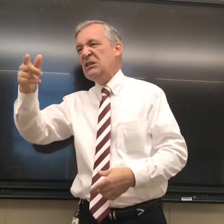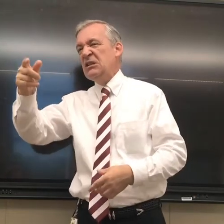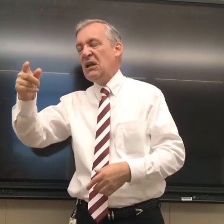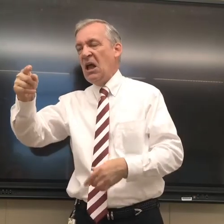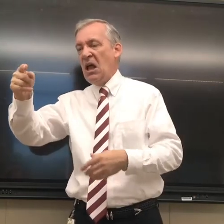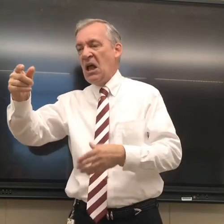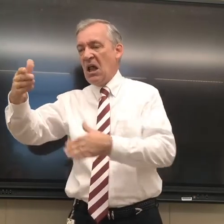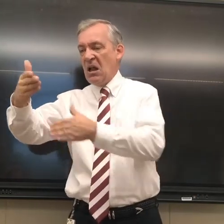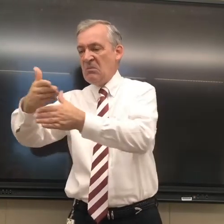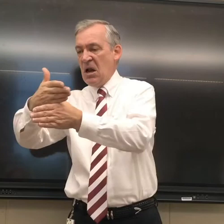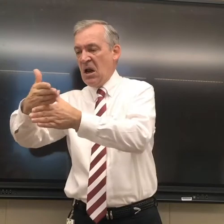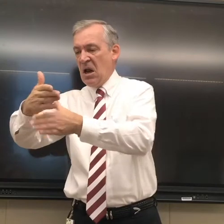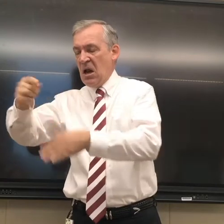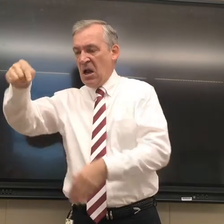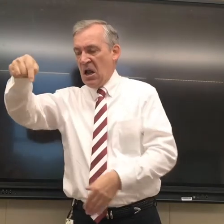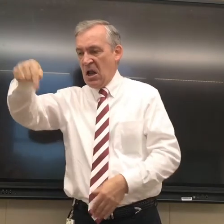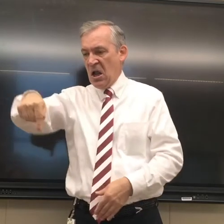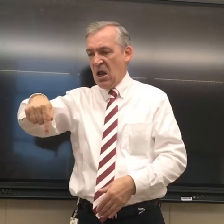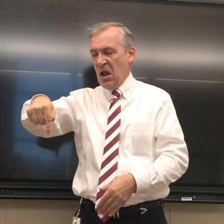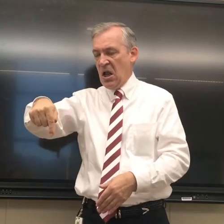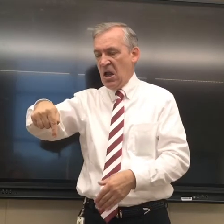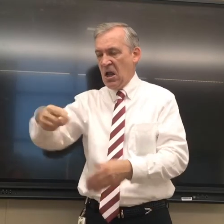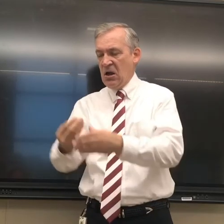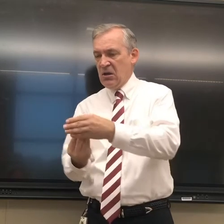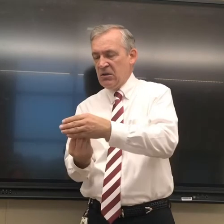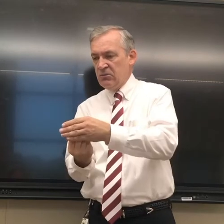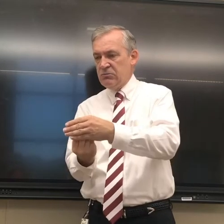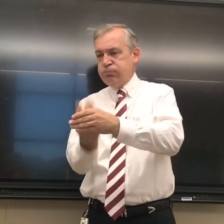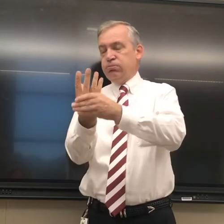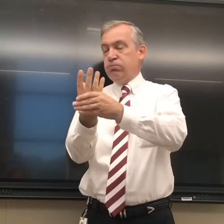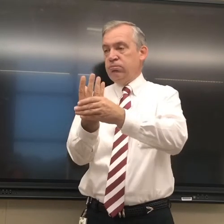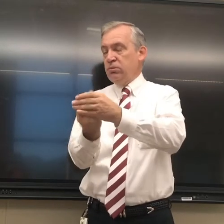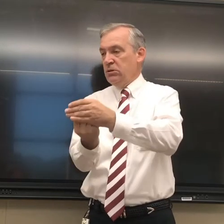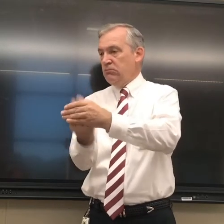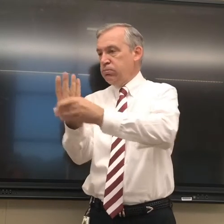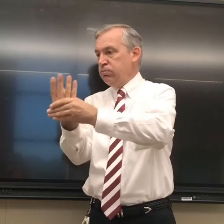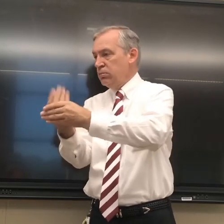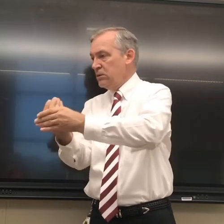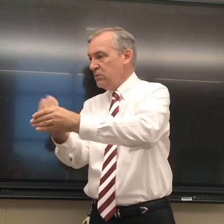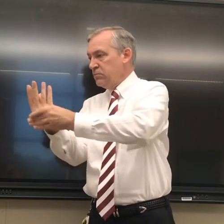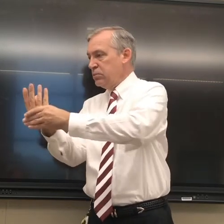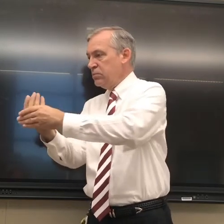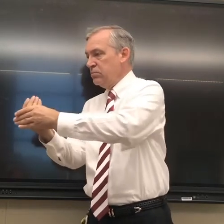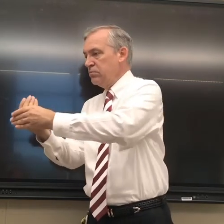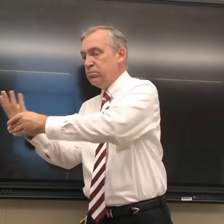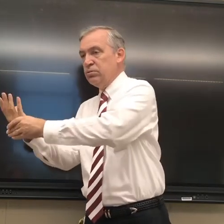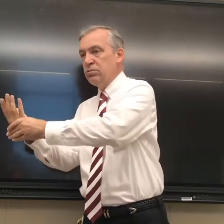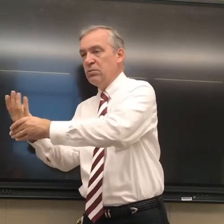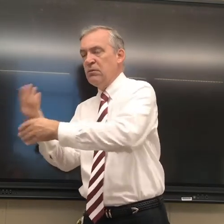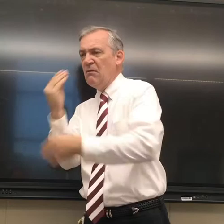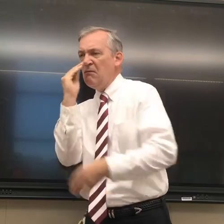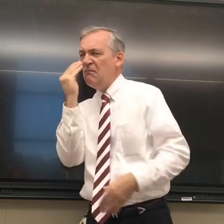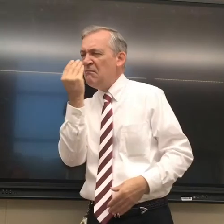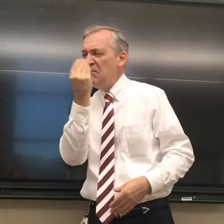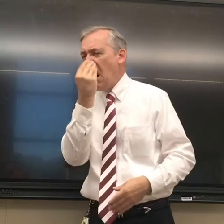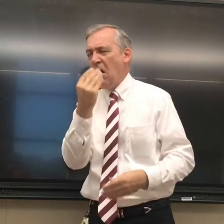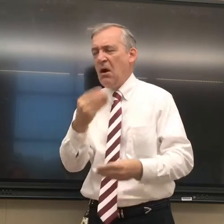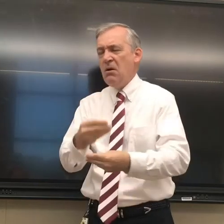rose suddenly and shockingly a dazzling strip of bright blossoms clumped together in